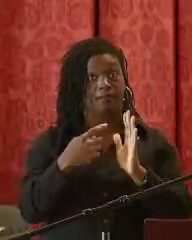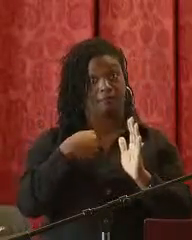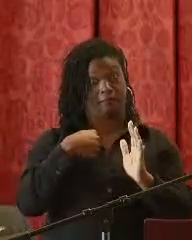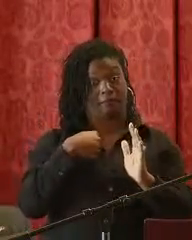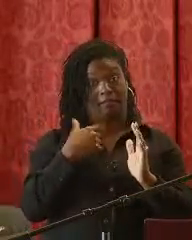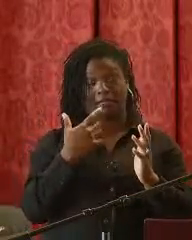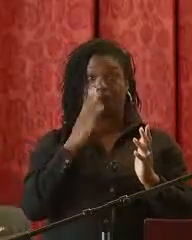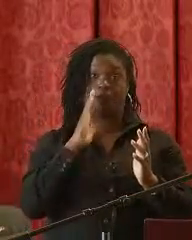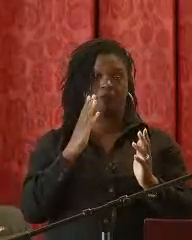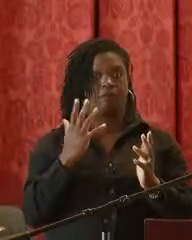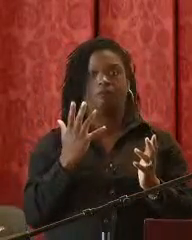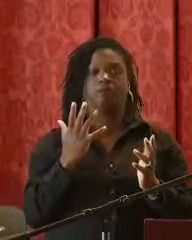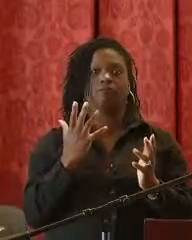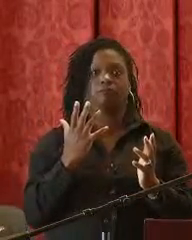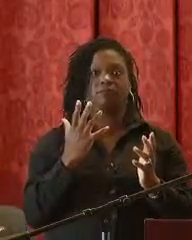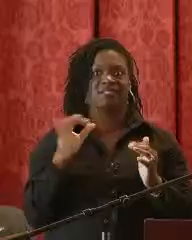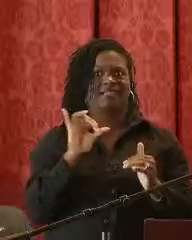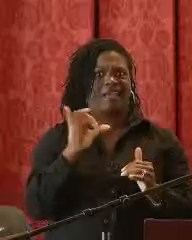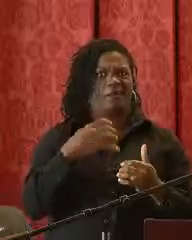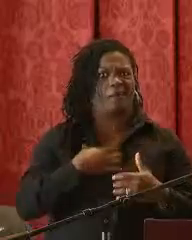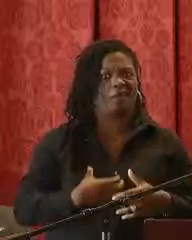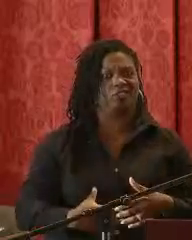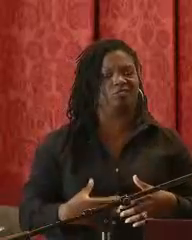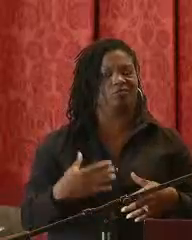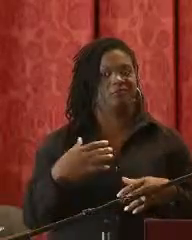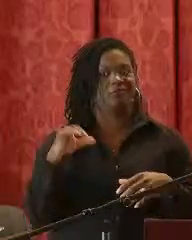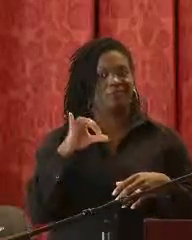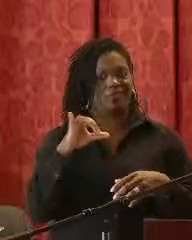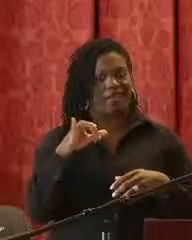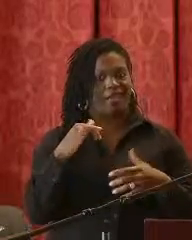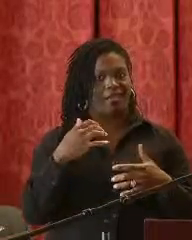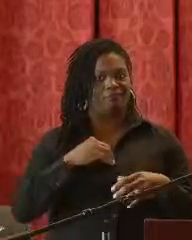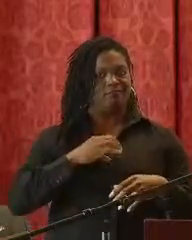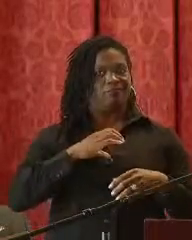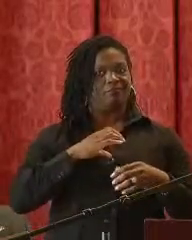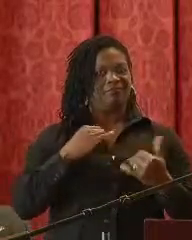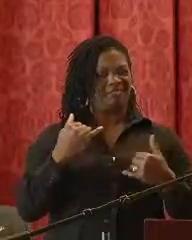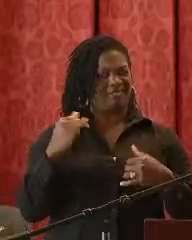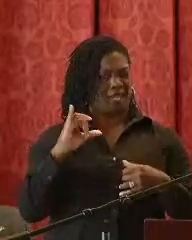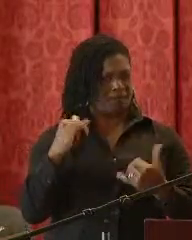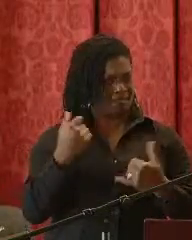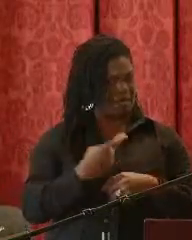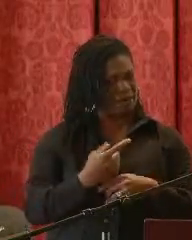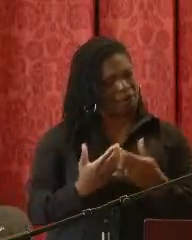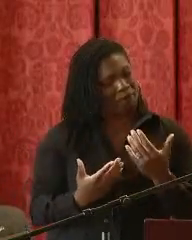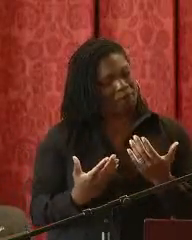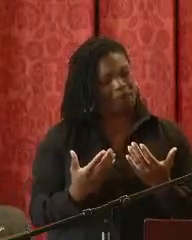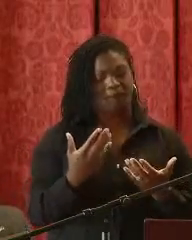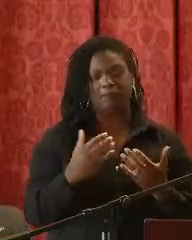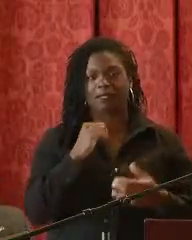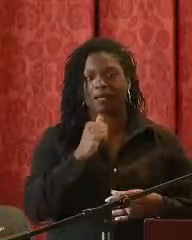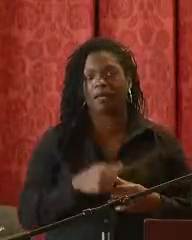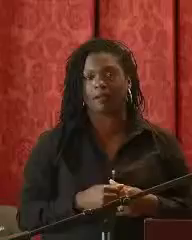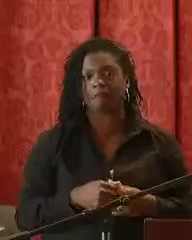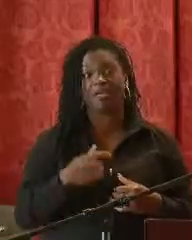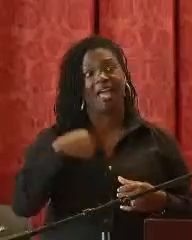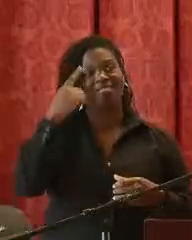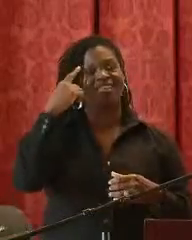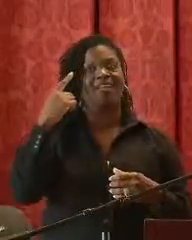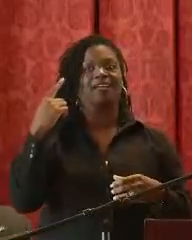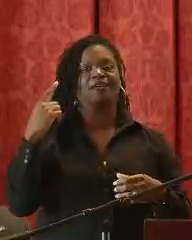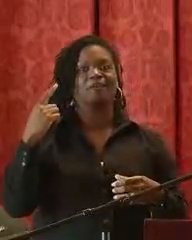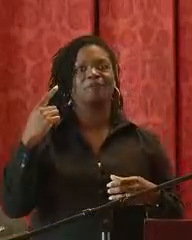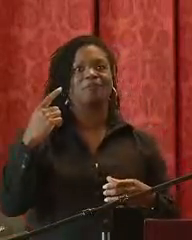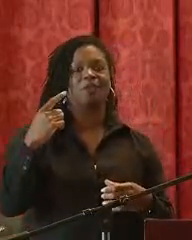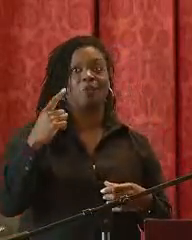the best day of my life. I didn't think that at the time. In 1993, I was one of those people that